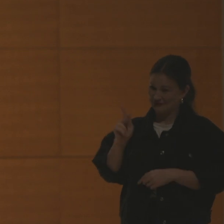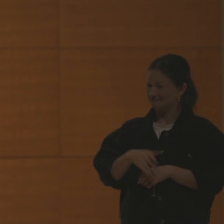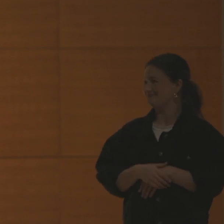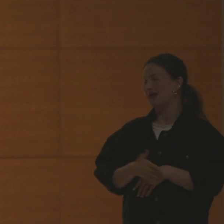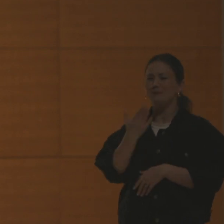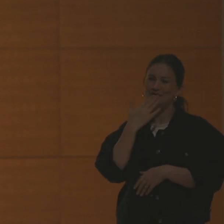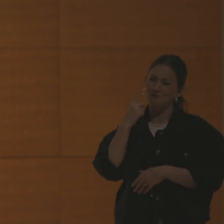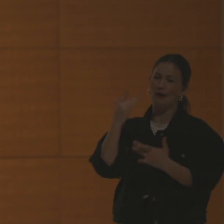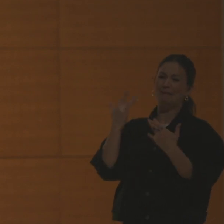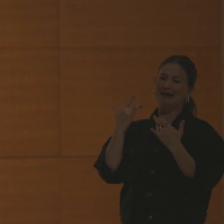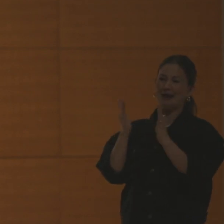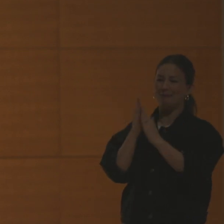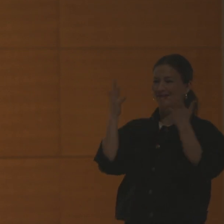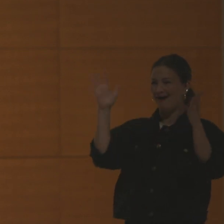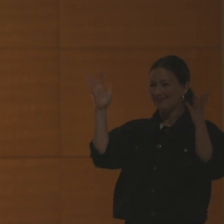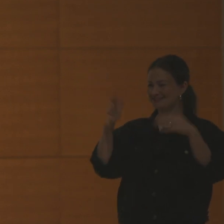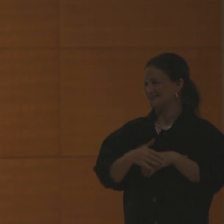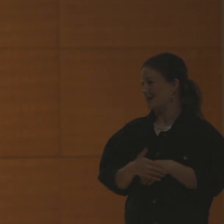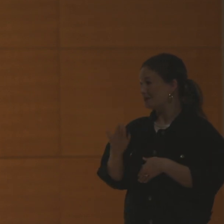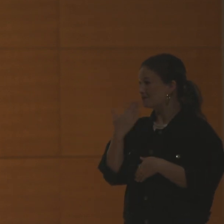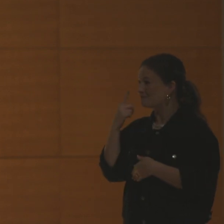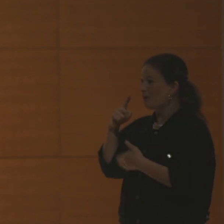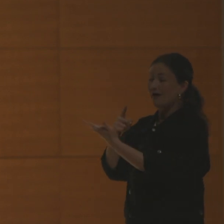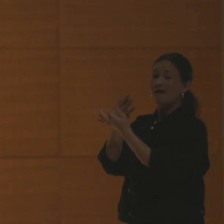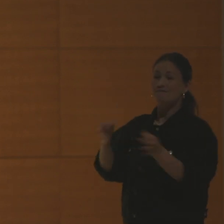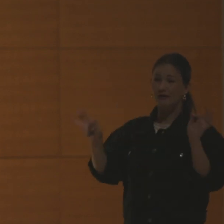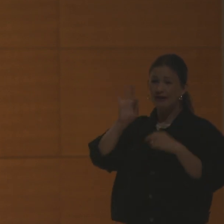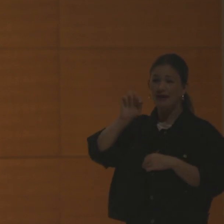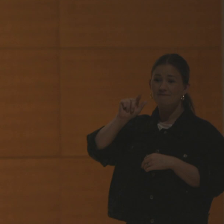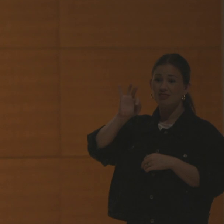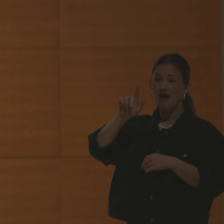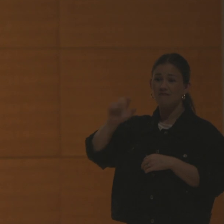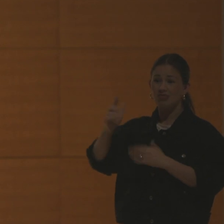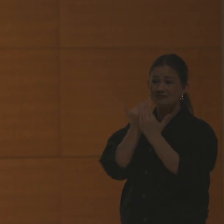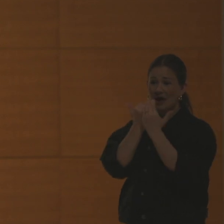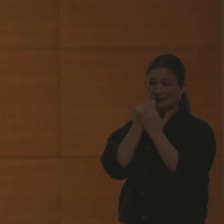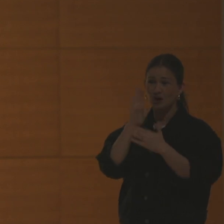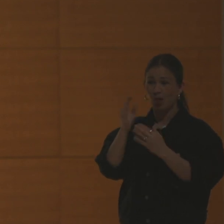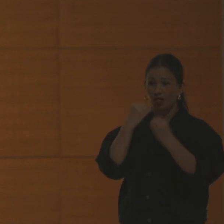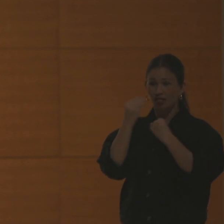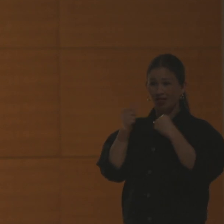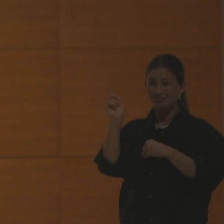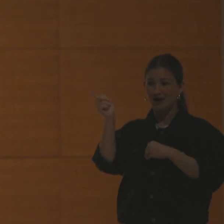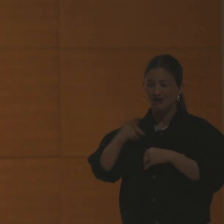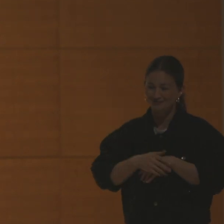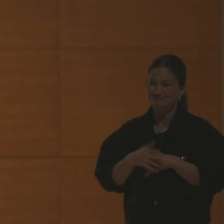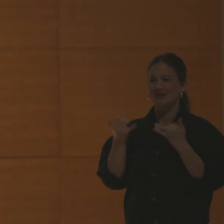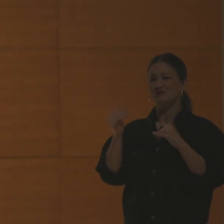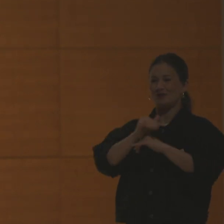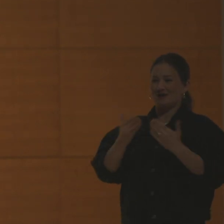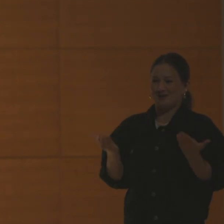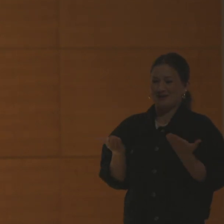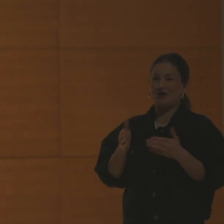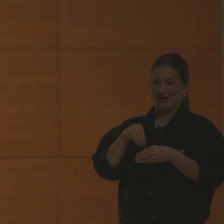the pity applause. I'm grateful for the free falafel sandwich I get afterwards, maybe. Tonight, we are here in Brooklyn,